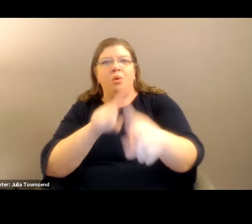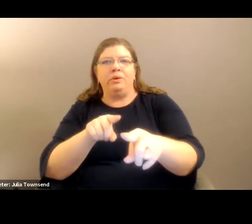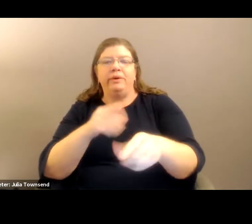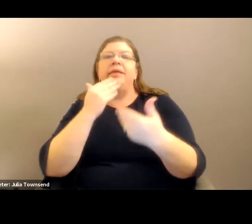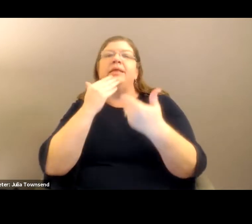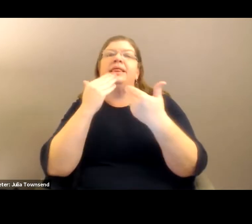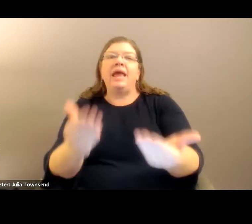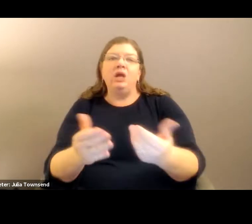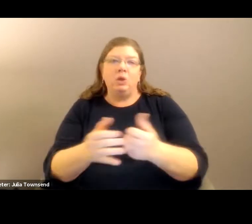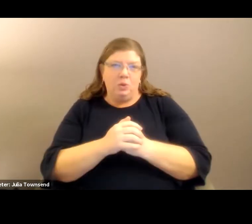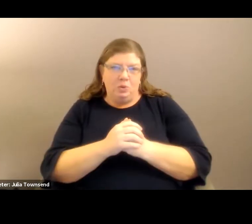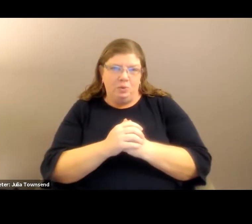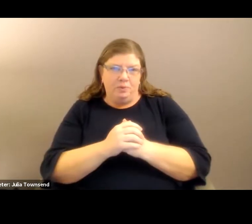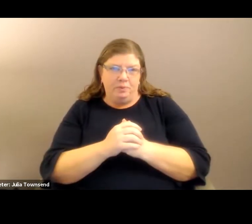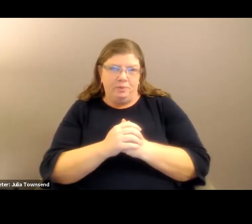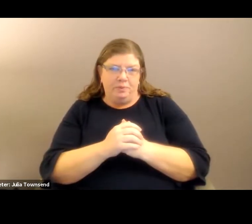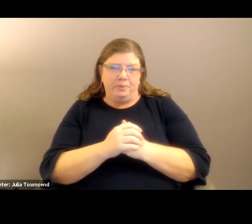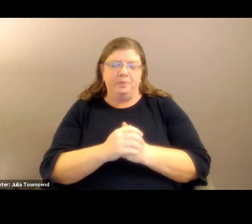Thank you.